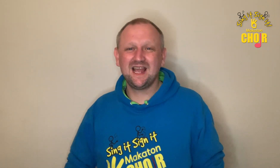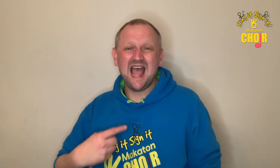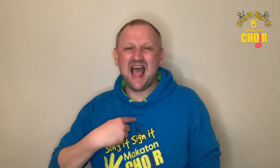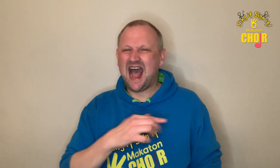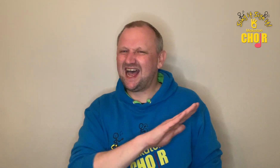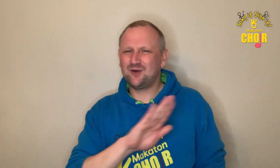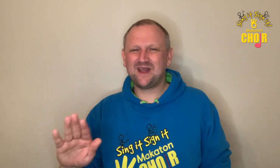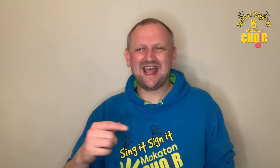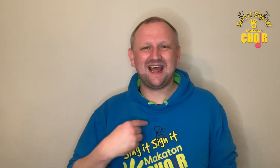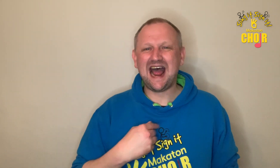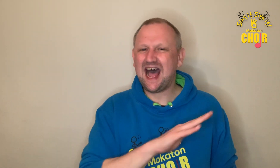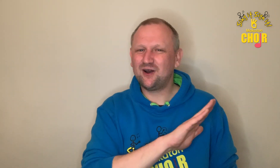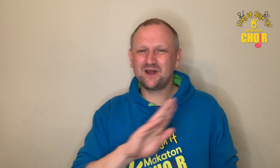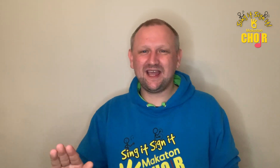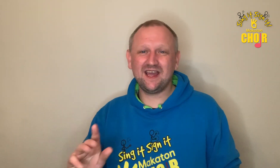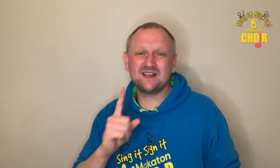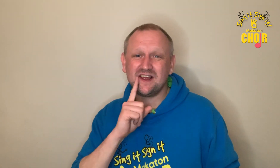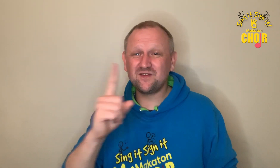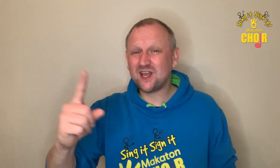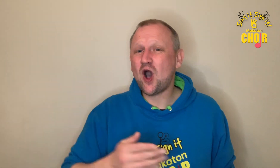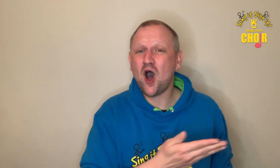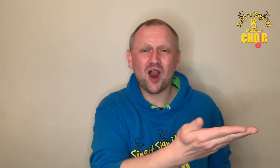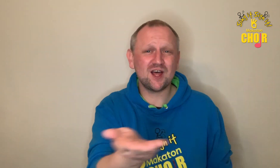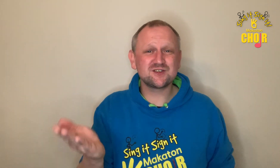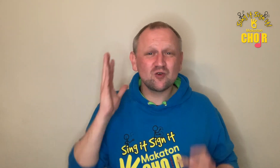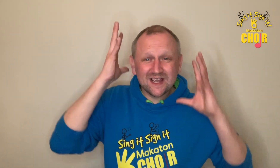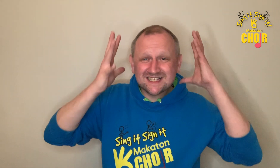I don't care, I don't care if they call us crazy